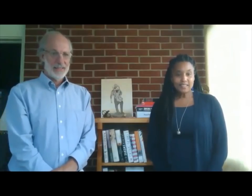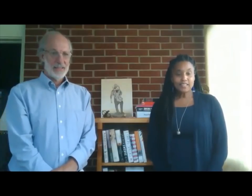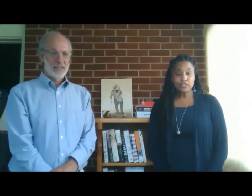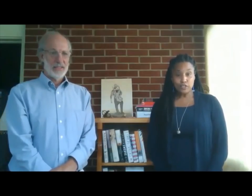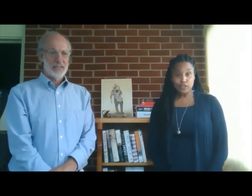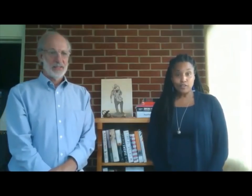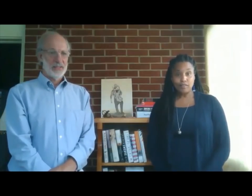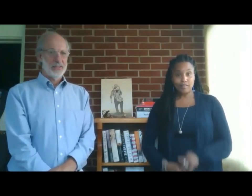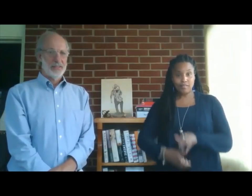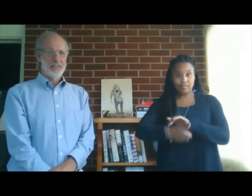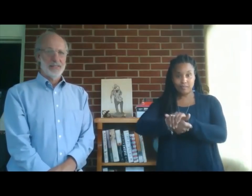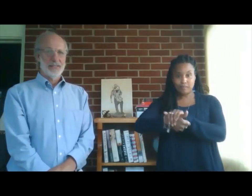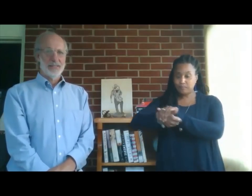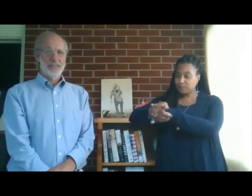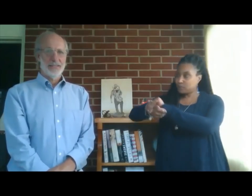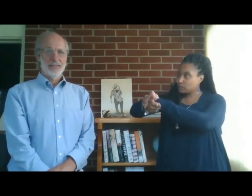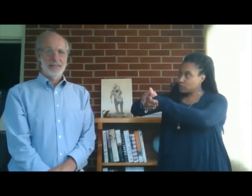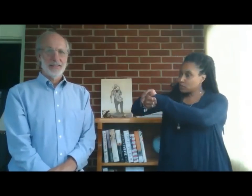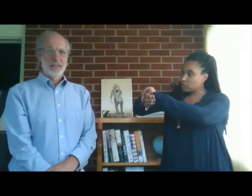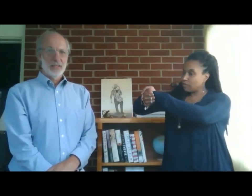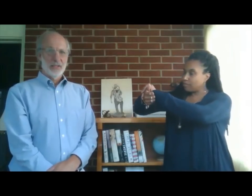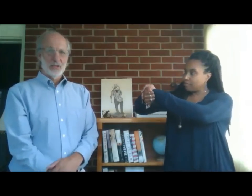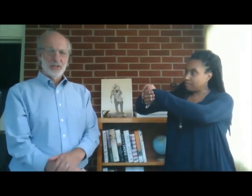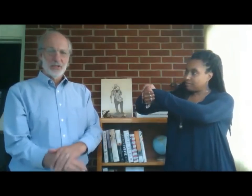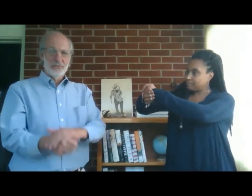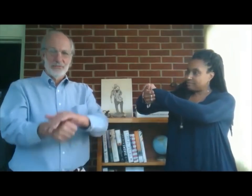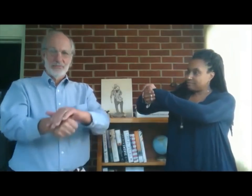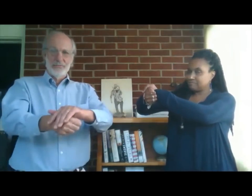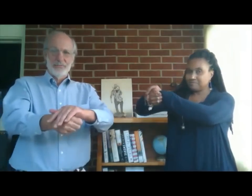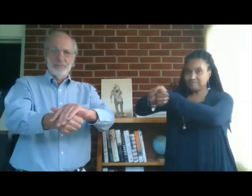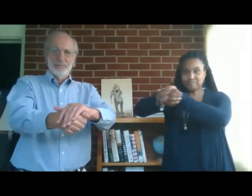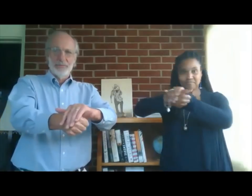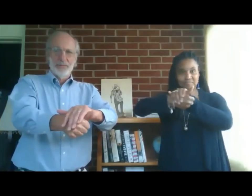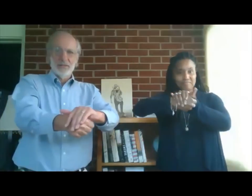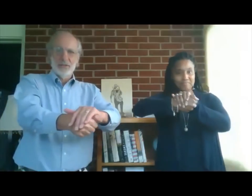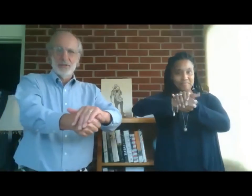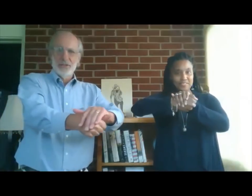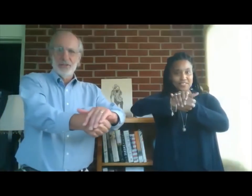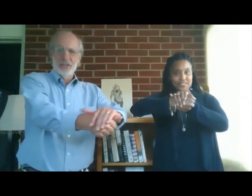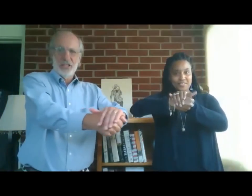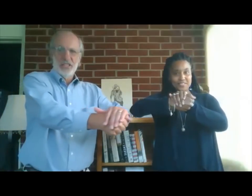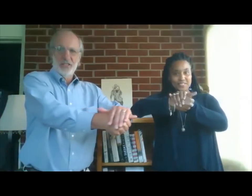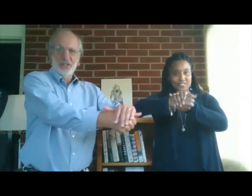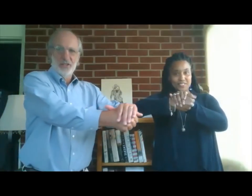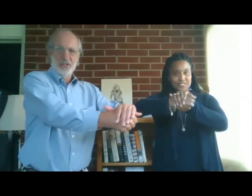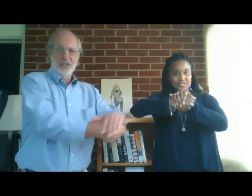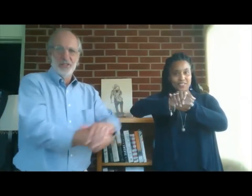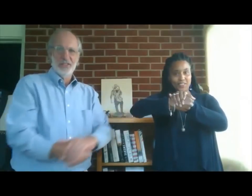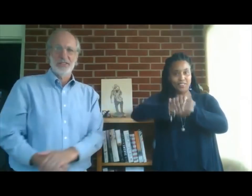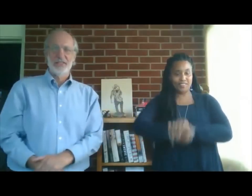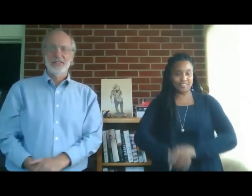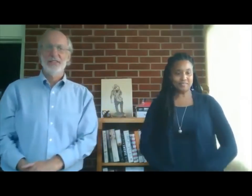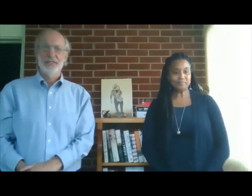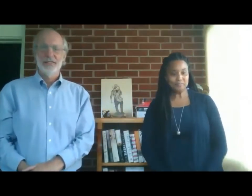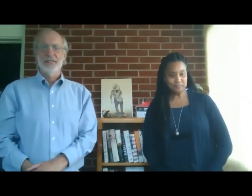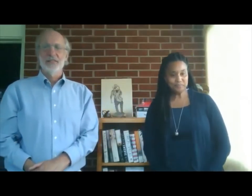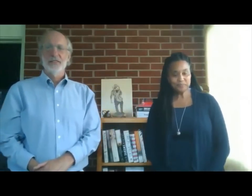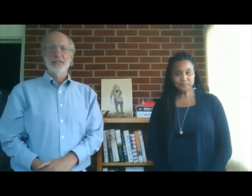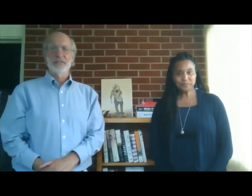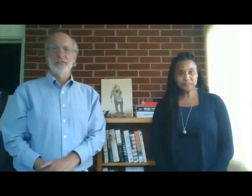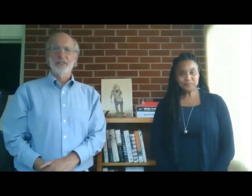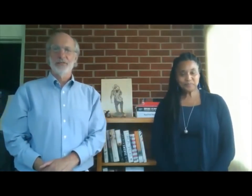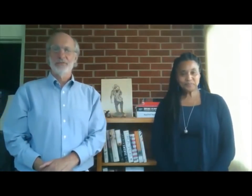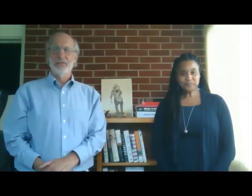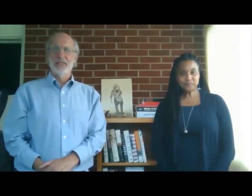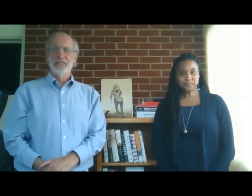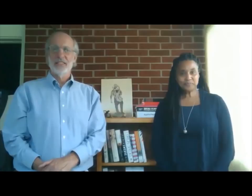Next is turtle. Turtle. Turtle. Turtle under its shell. Turtle. Turtle.